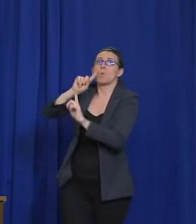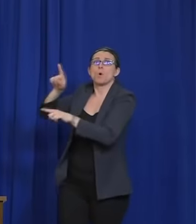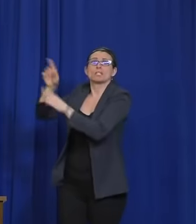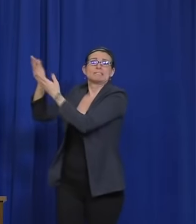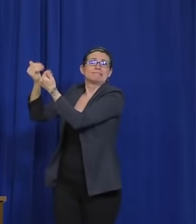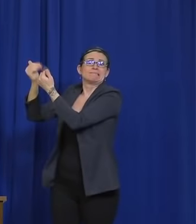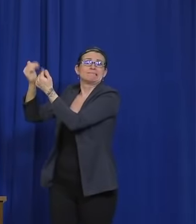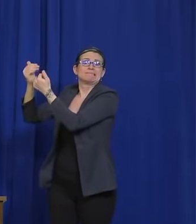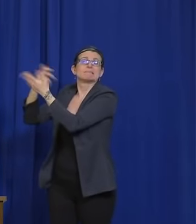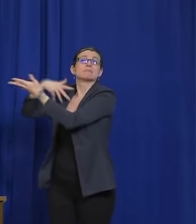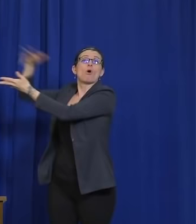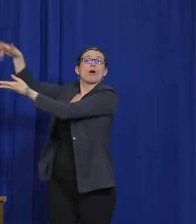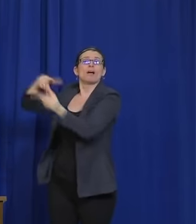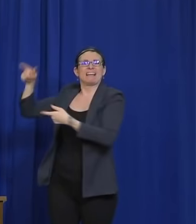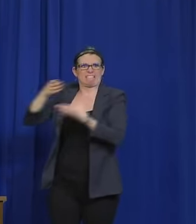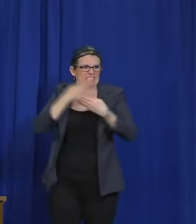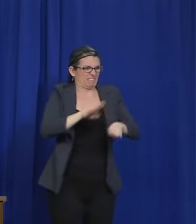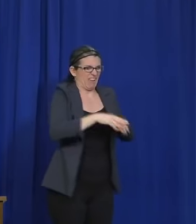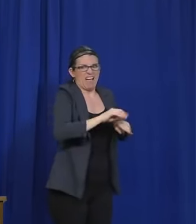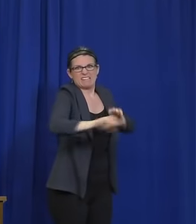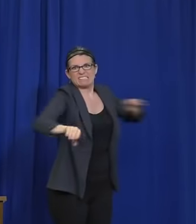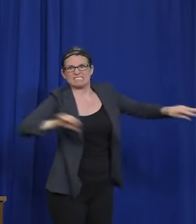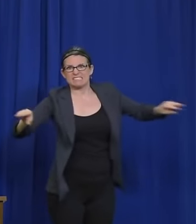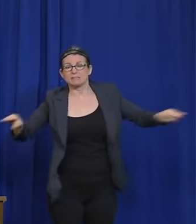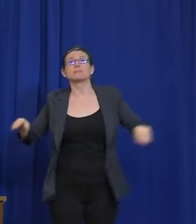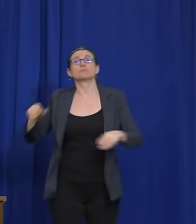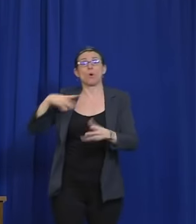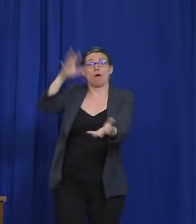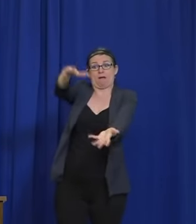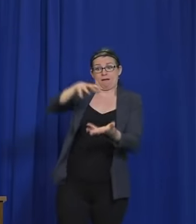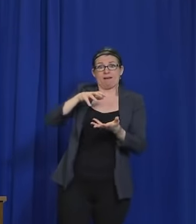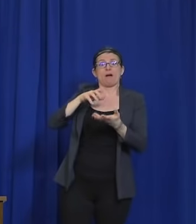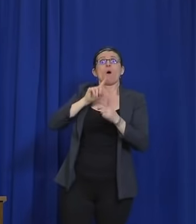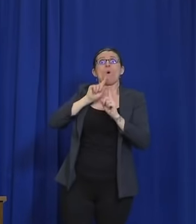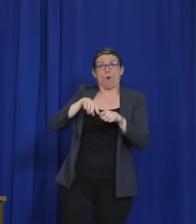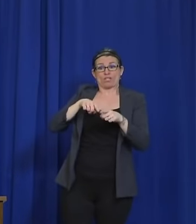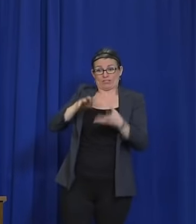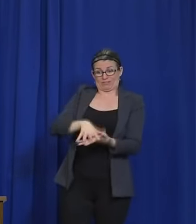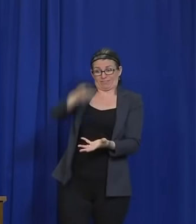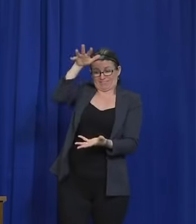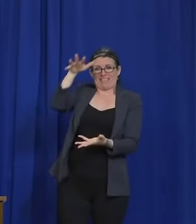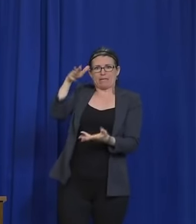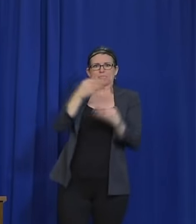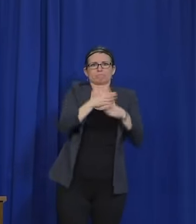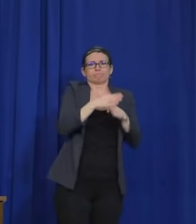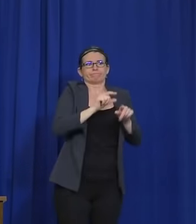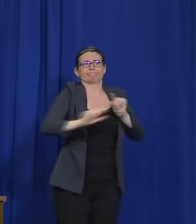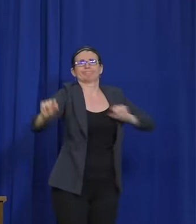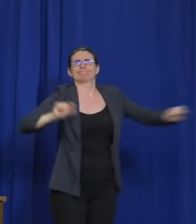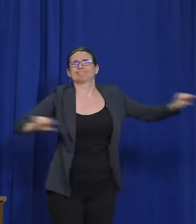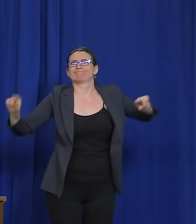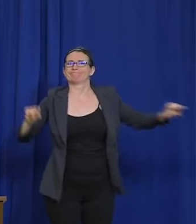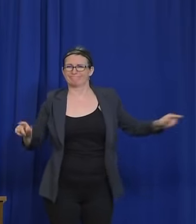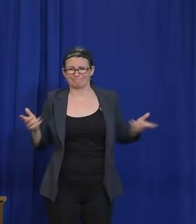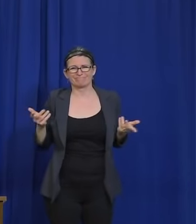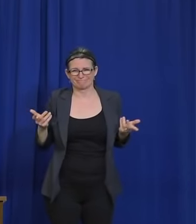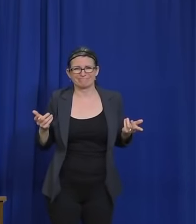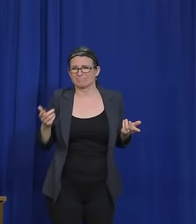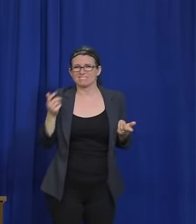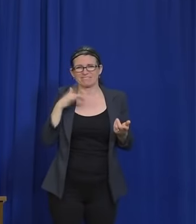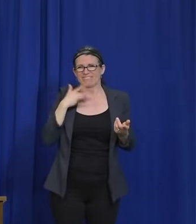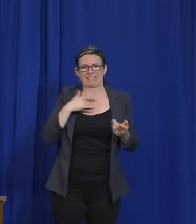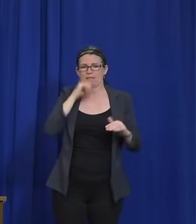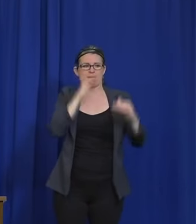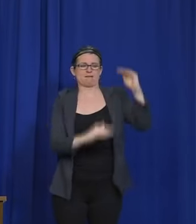and test kits, and then distributing them, I think unevenly, but not irrationally. They've been giving those